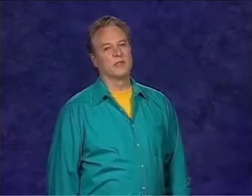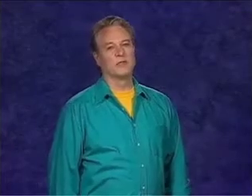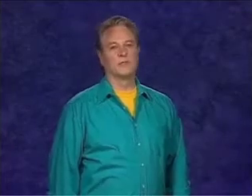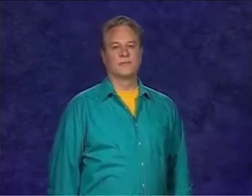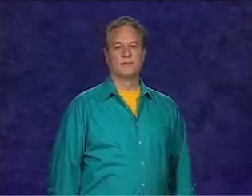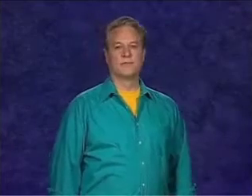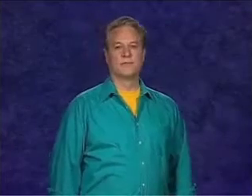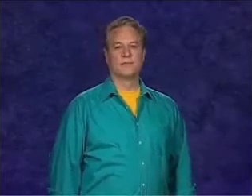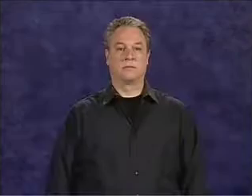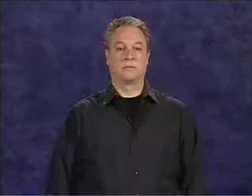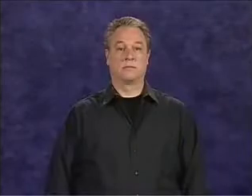office.